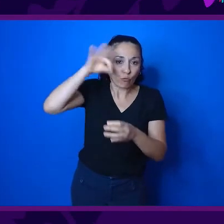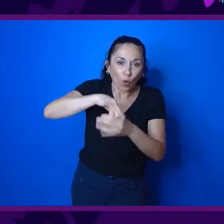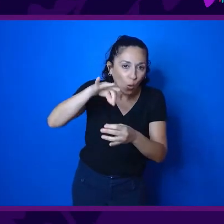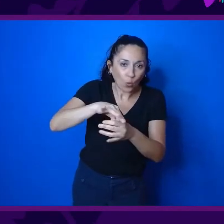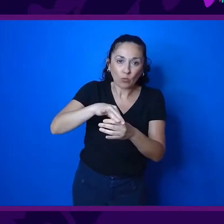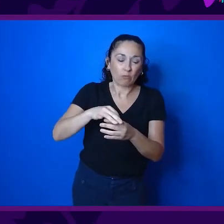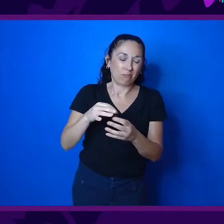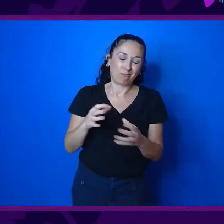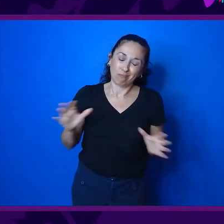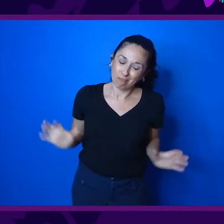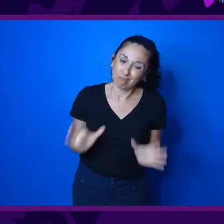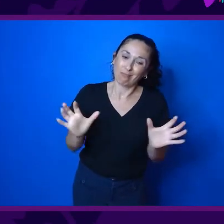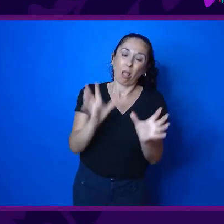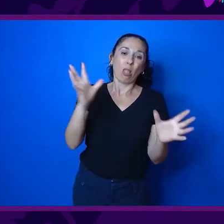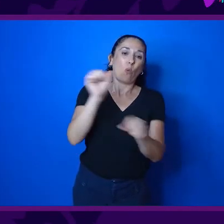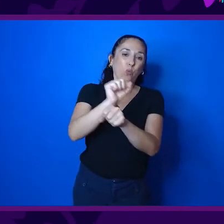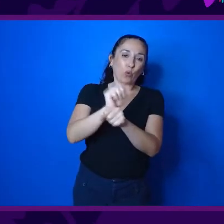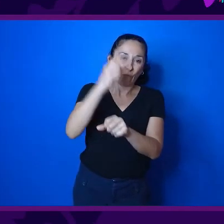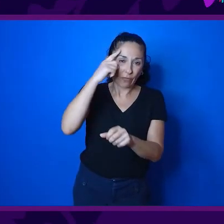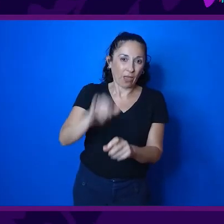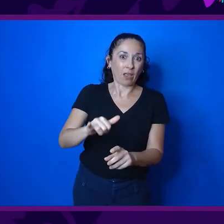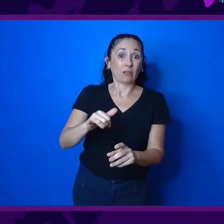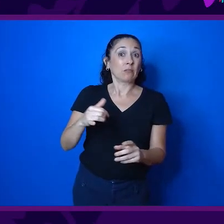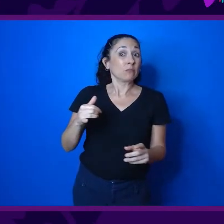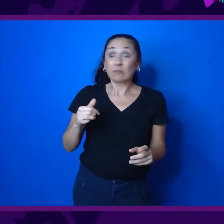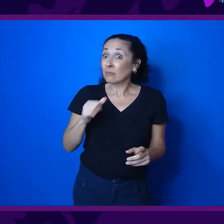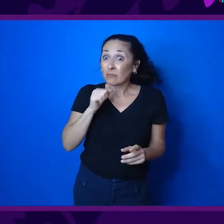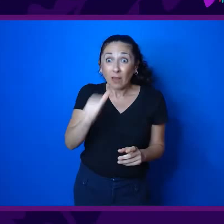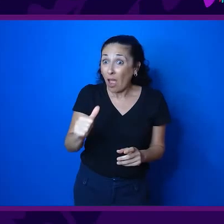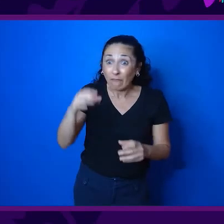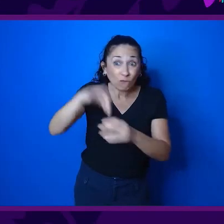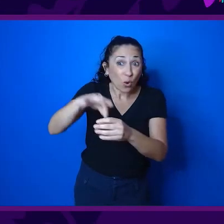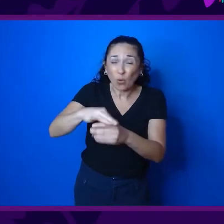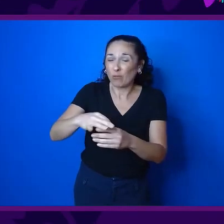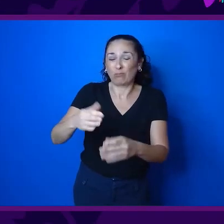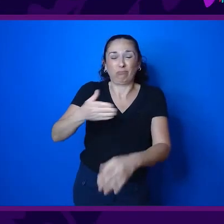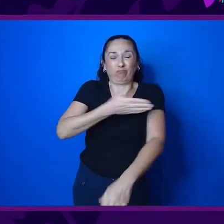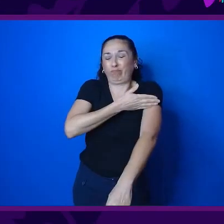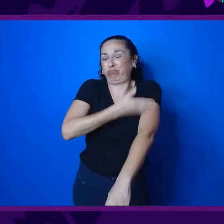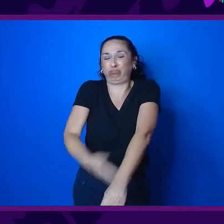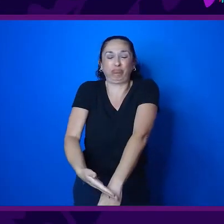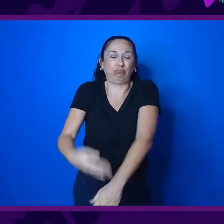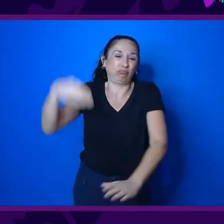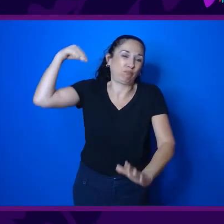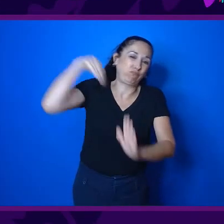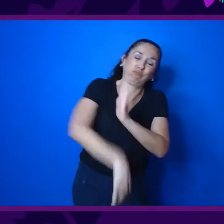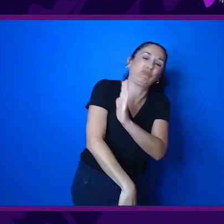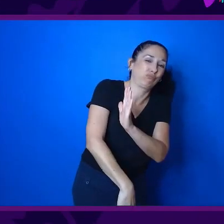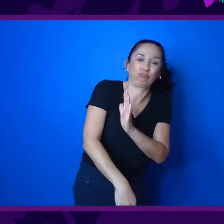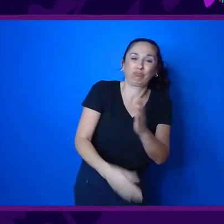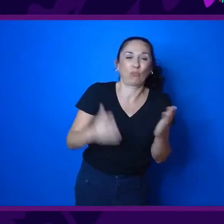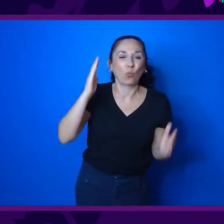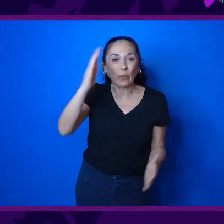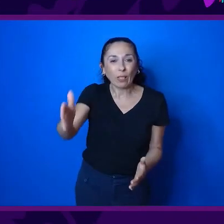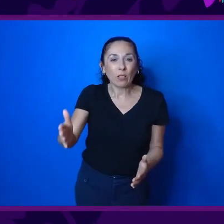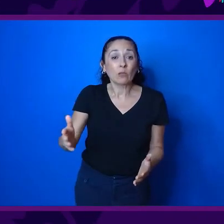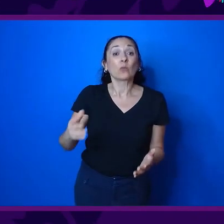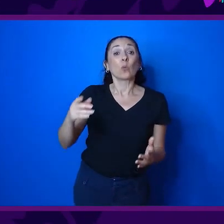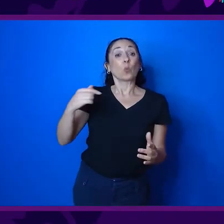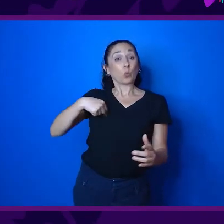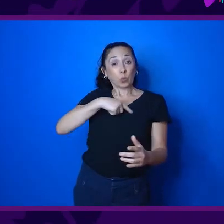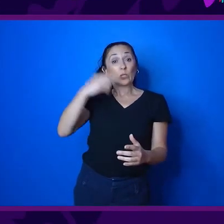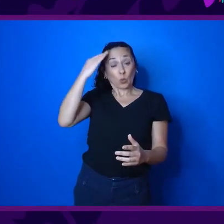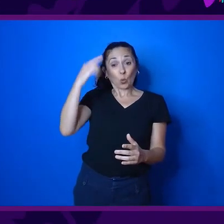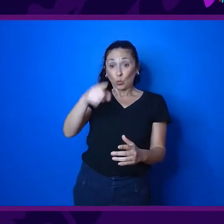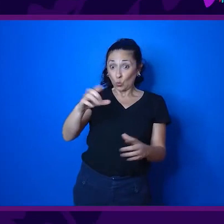because if we don't do that, we know things are not going to get any better. And I know that you've been in the forefront with Latino Vote out there to